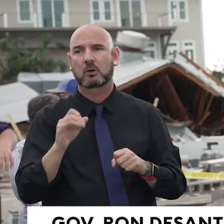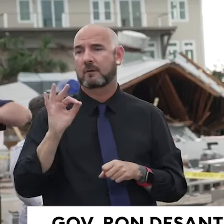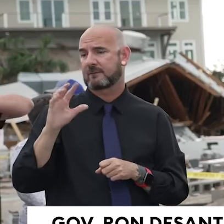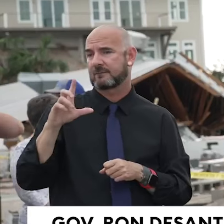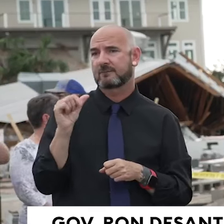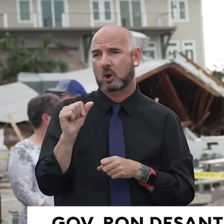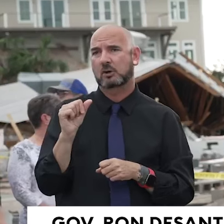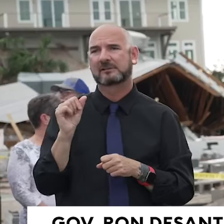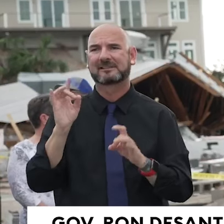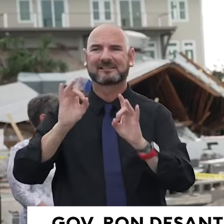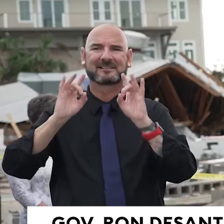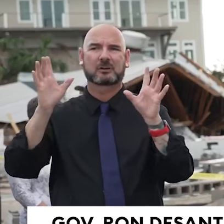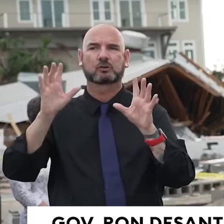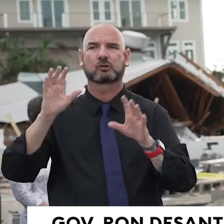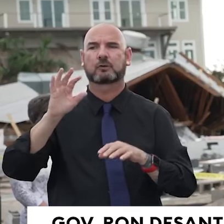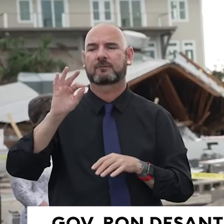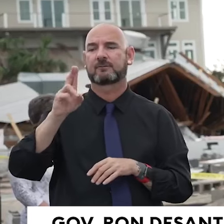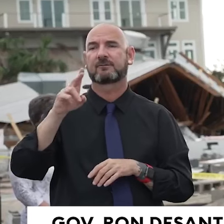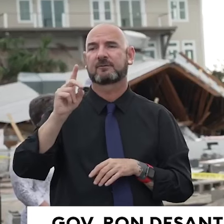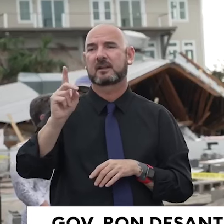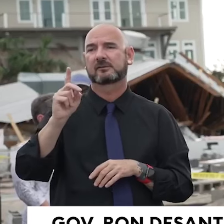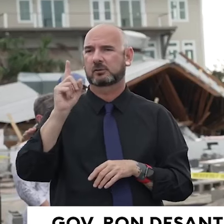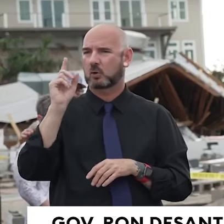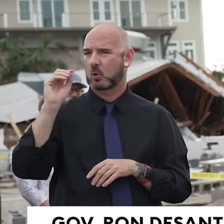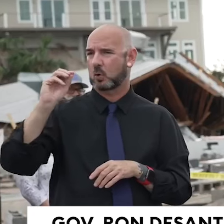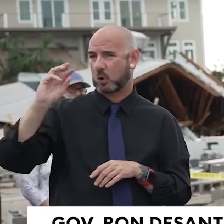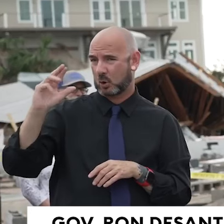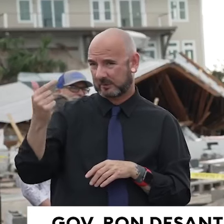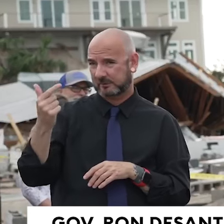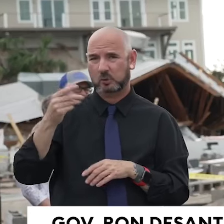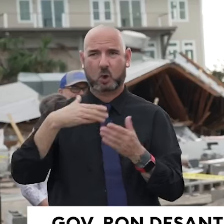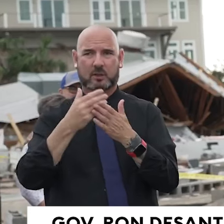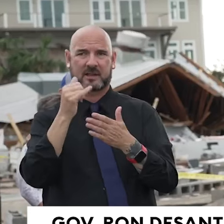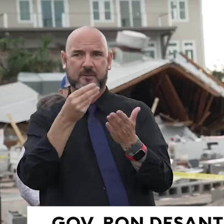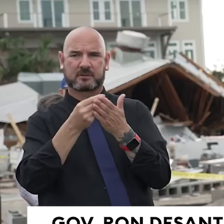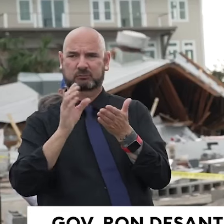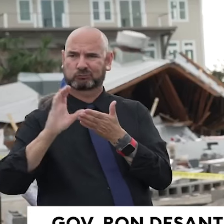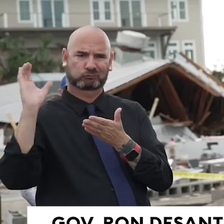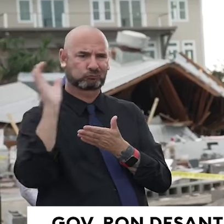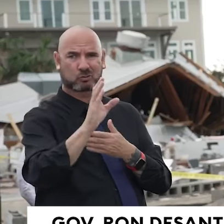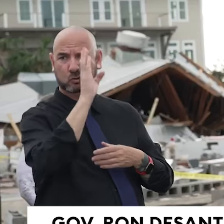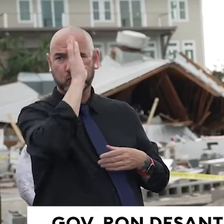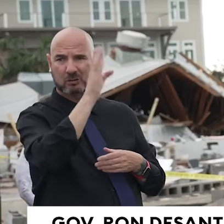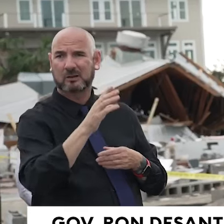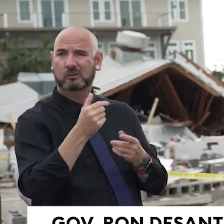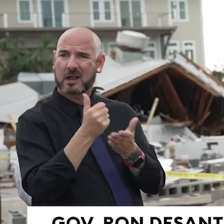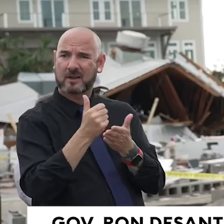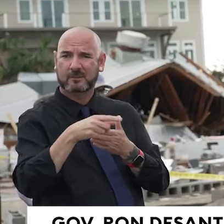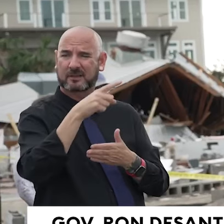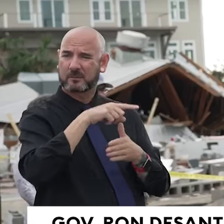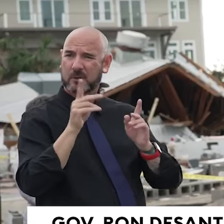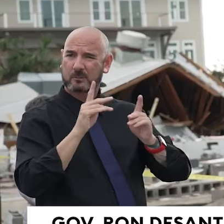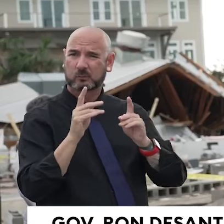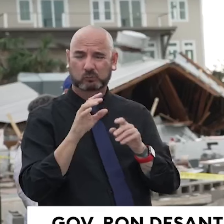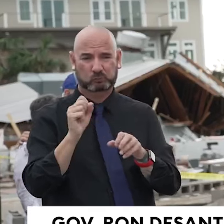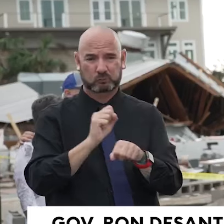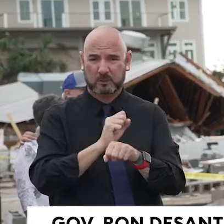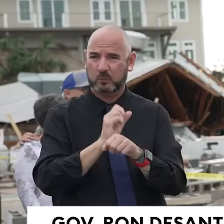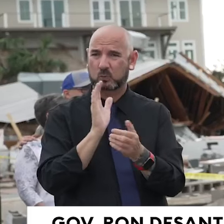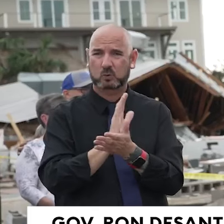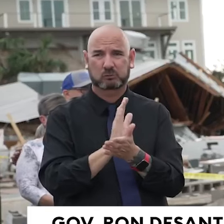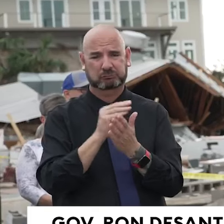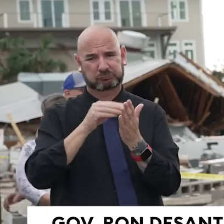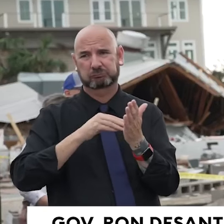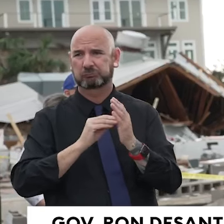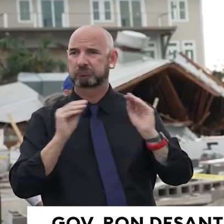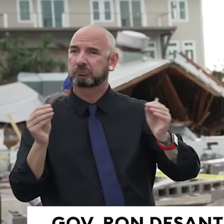floridadisasterfund.org and do that, and all that money goes straight to helping people. There's no bureaucracy and red tape. And I know the First Lady,